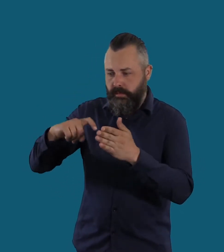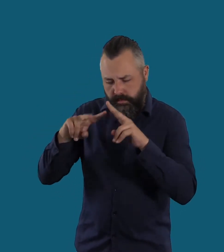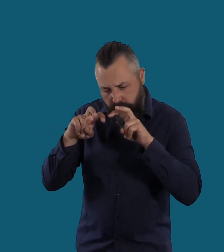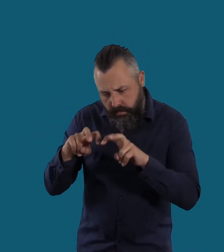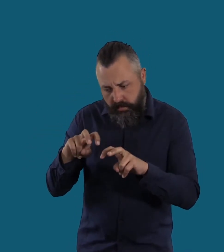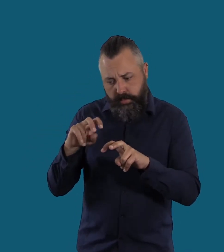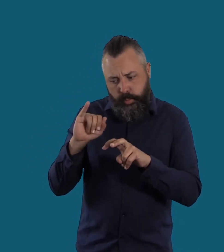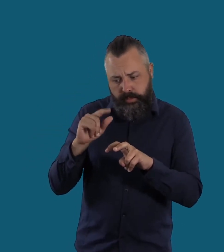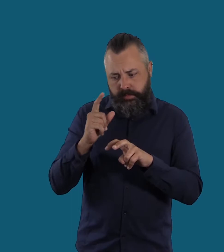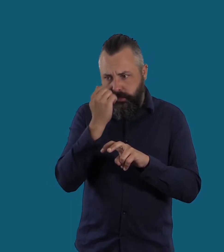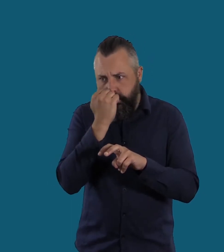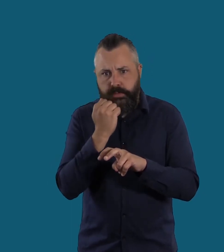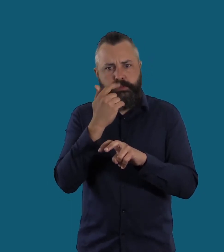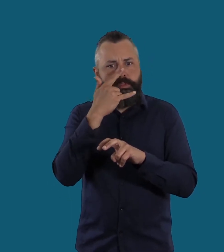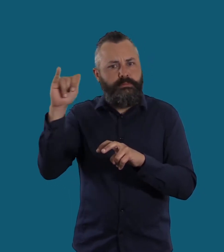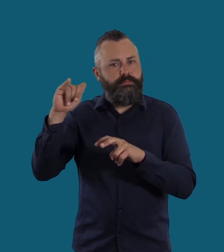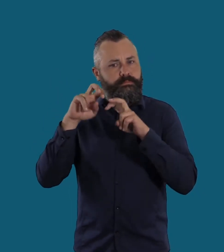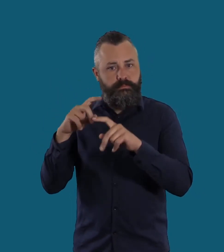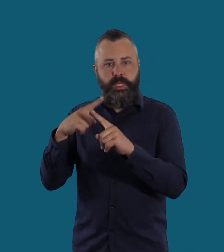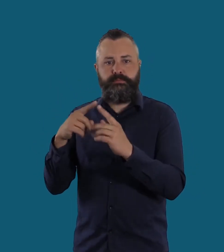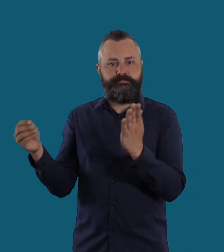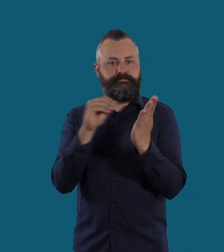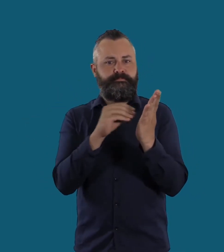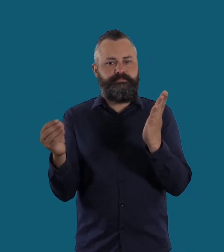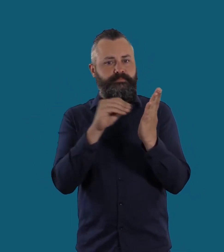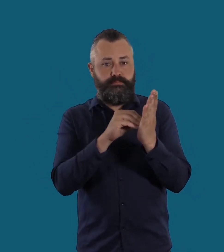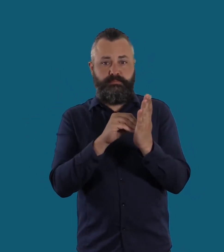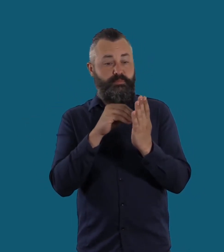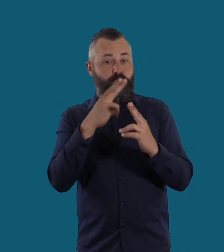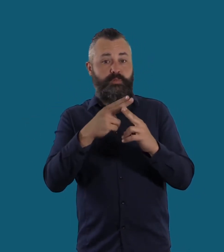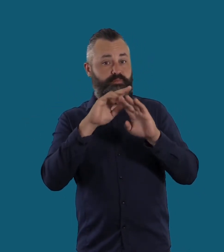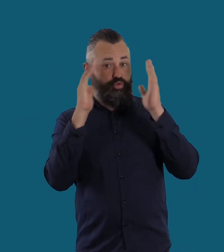which detects, analyses, reports and records earthquakes within Australia and internationally.